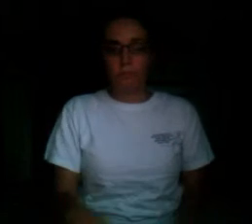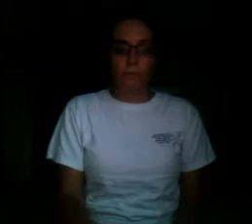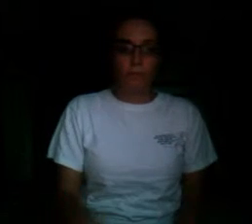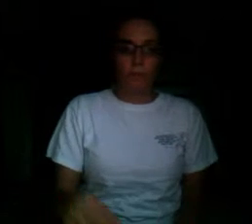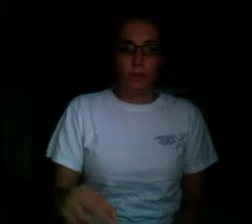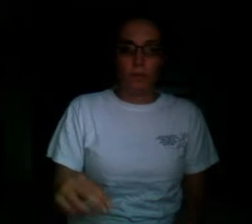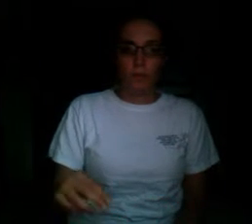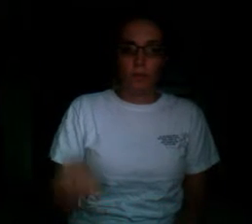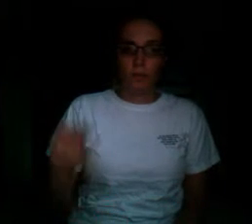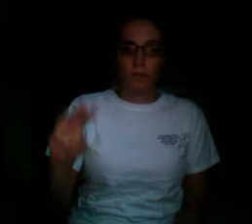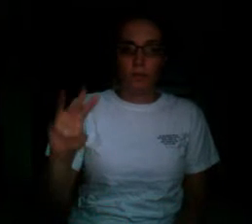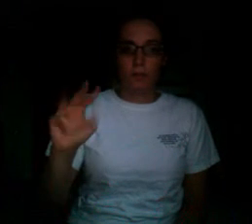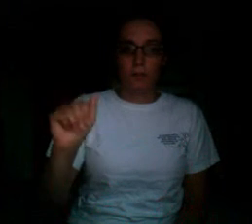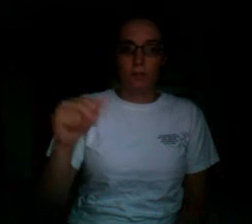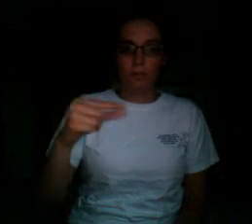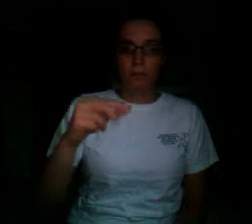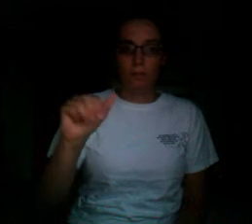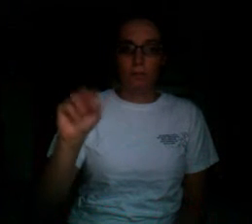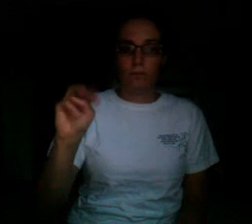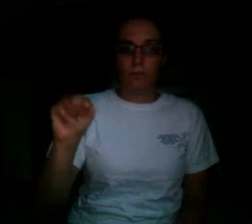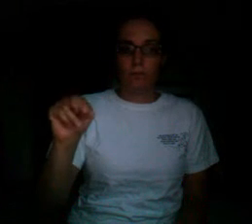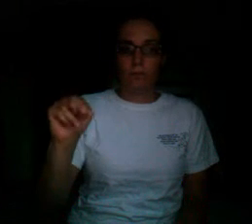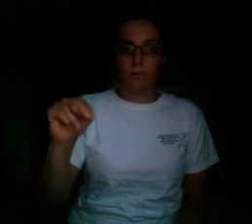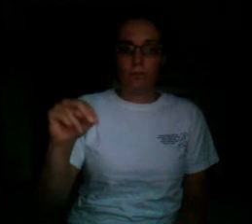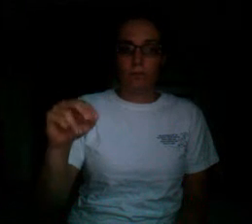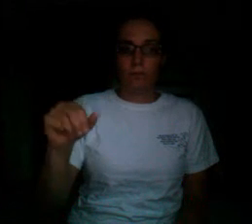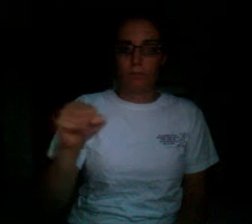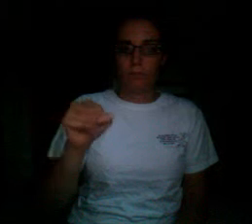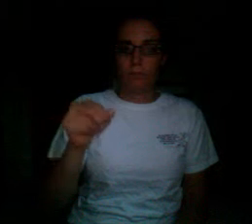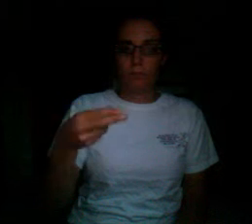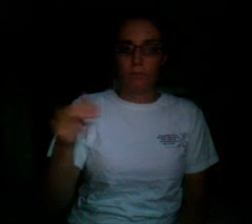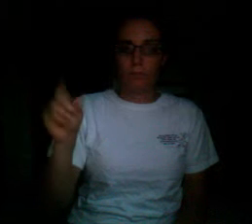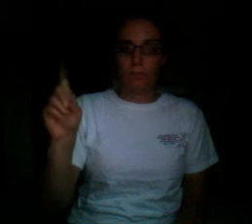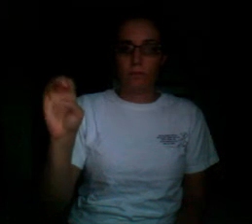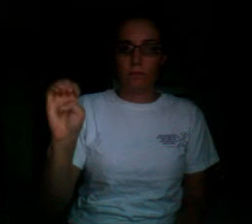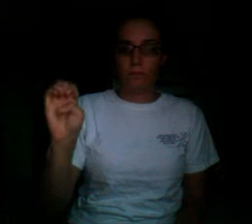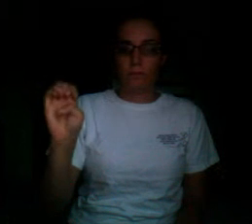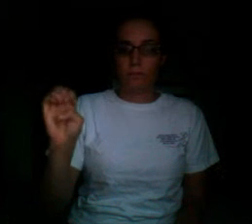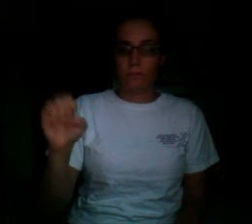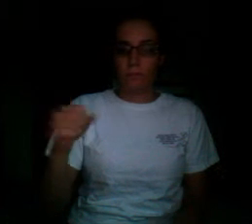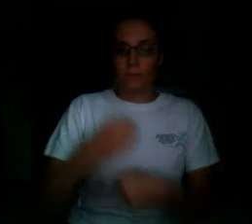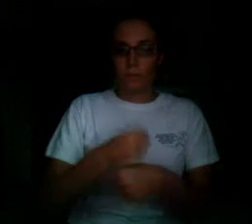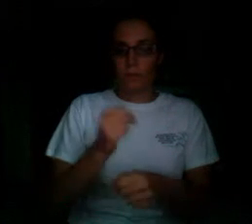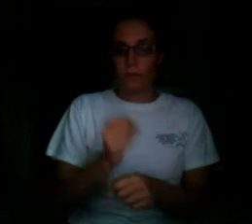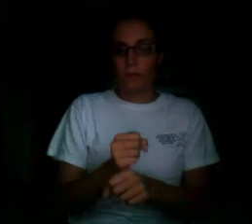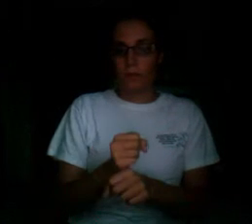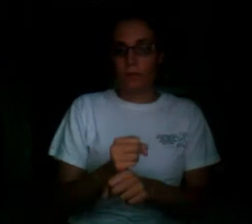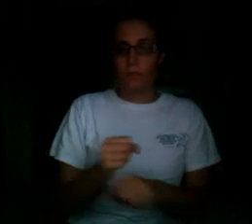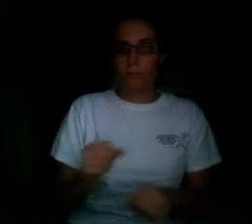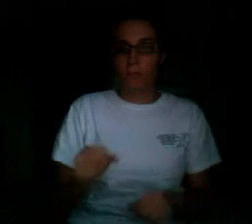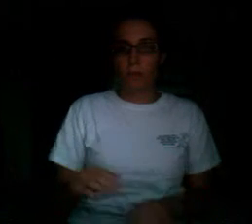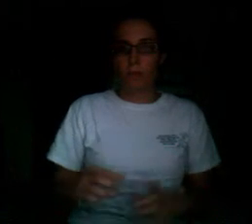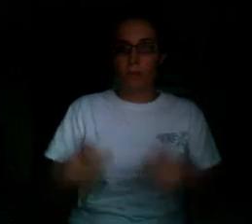Pa pitched down some hay, then climbed down and spread it evenly to make the big round bottom of a stack. He climbed onto